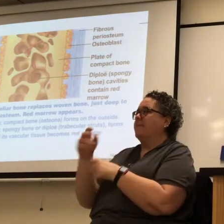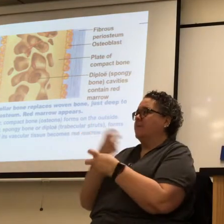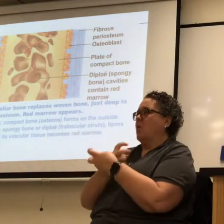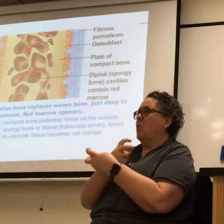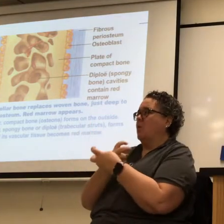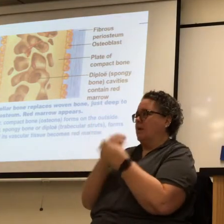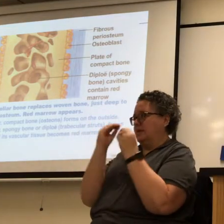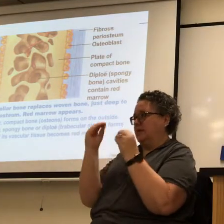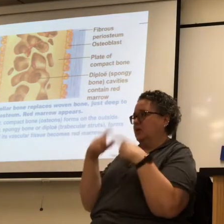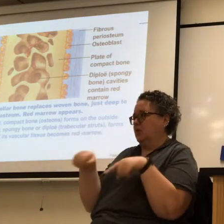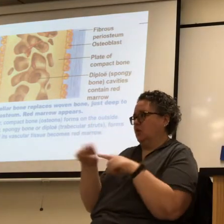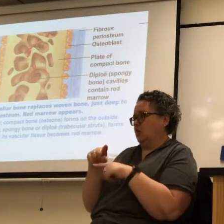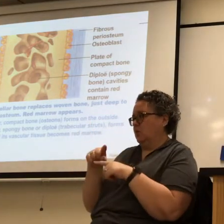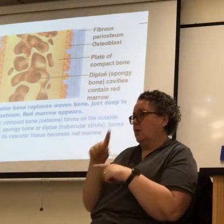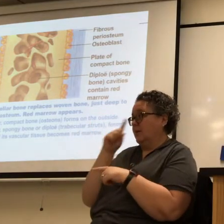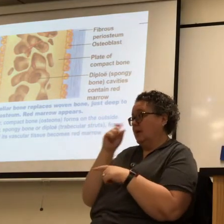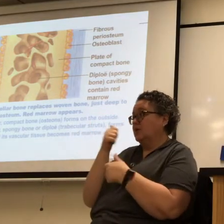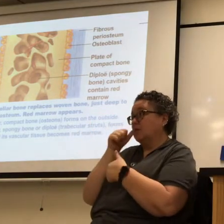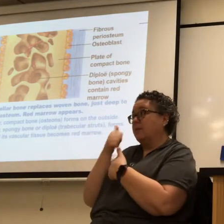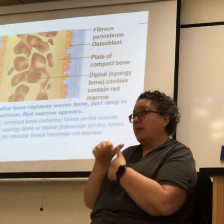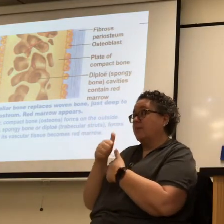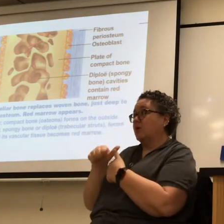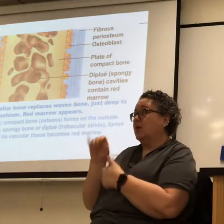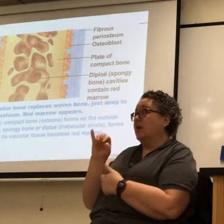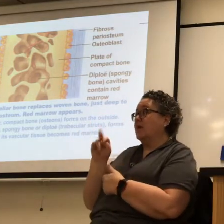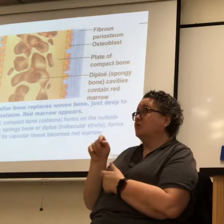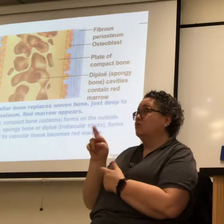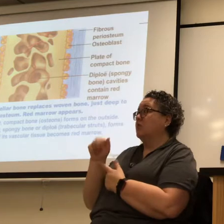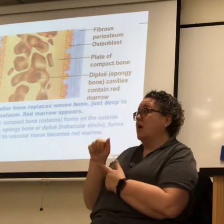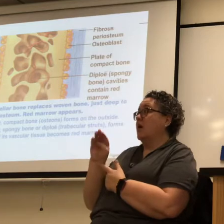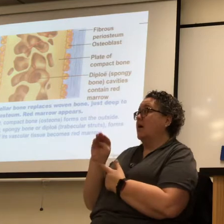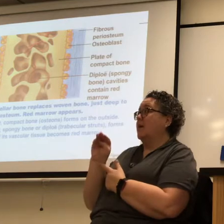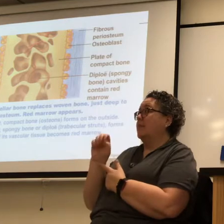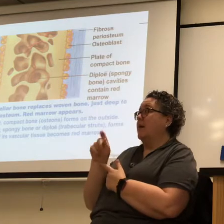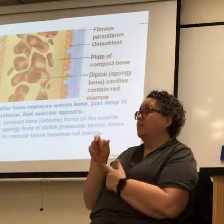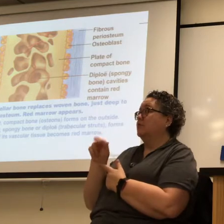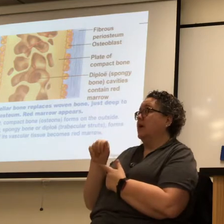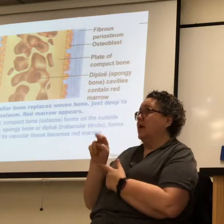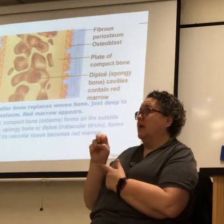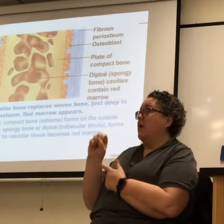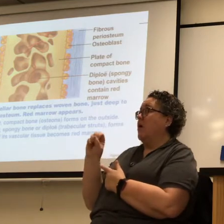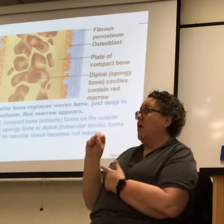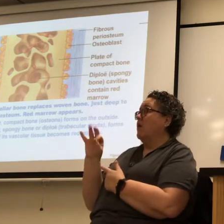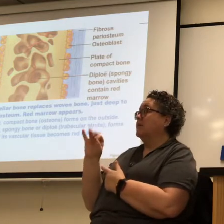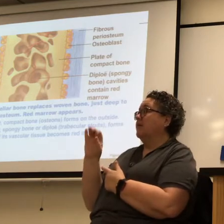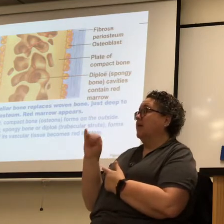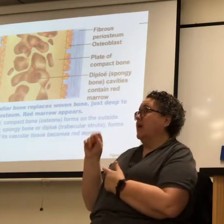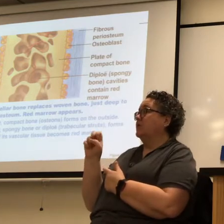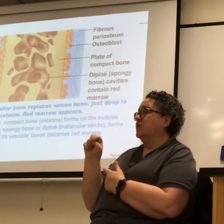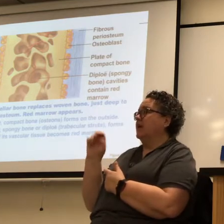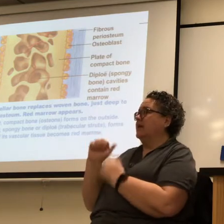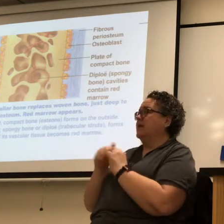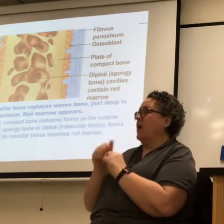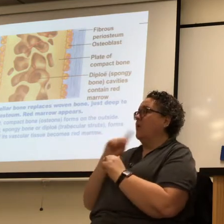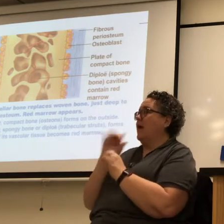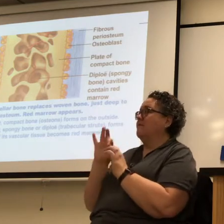Because remember, intramembranous ossification, this is how flat bones form. So a flat bone,